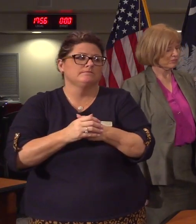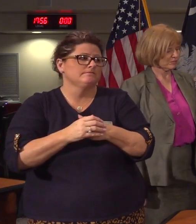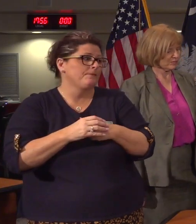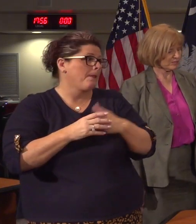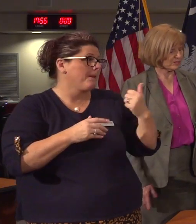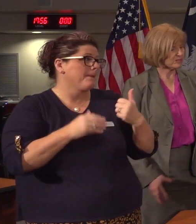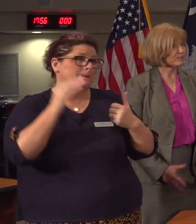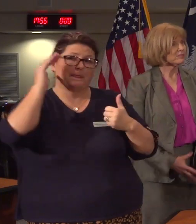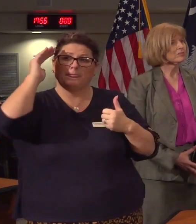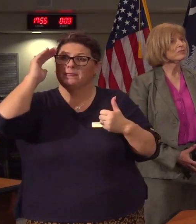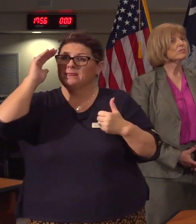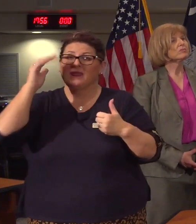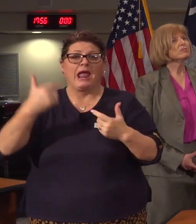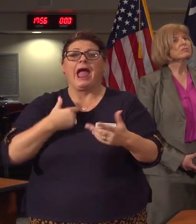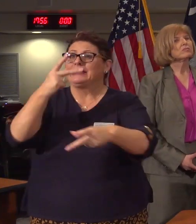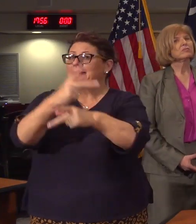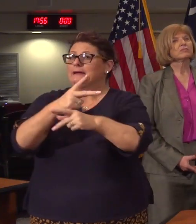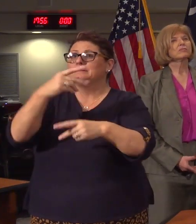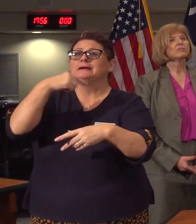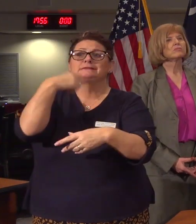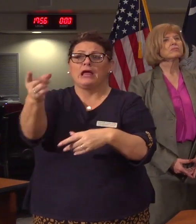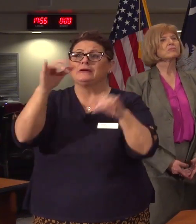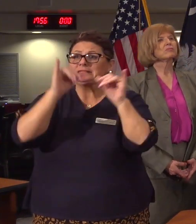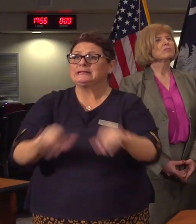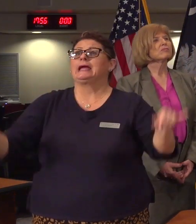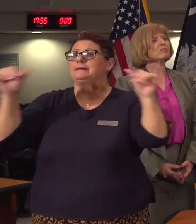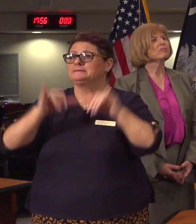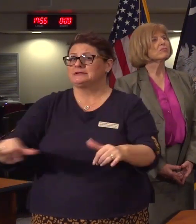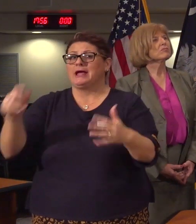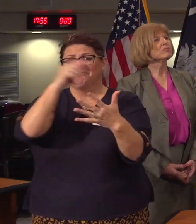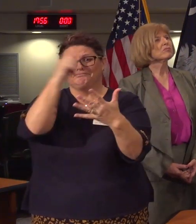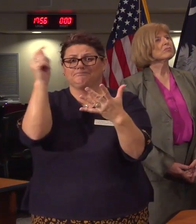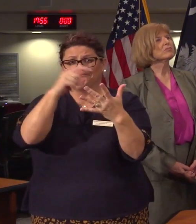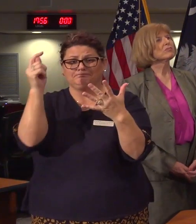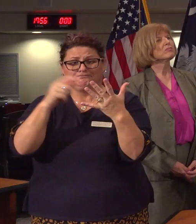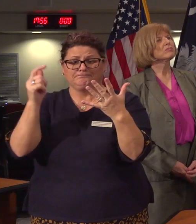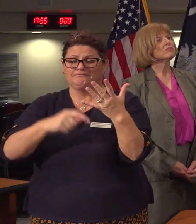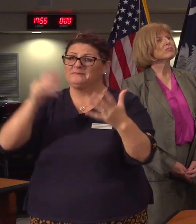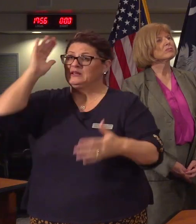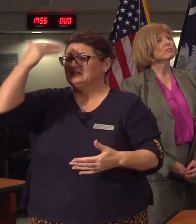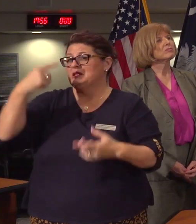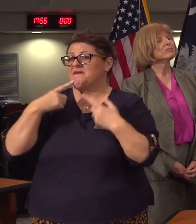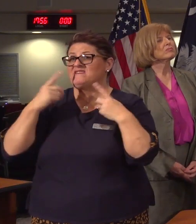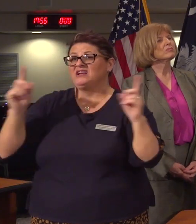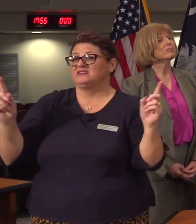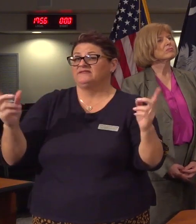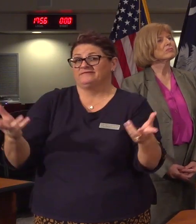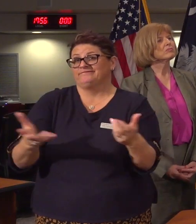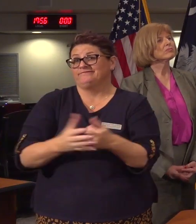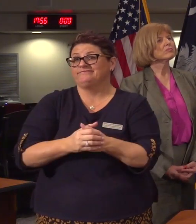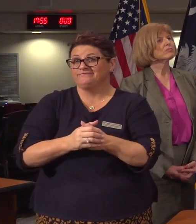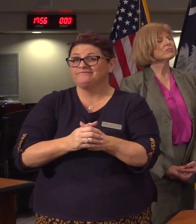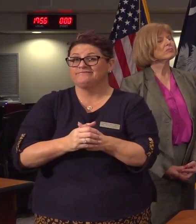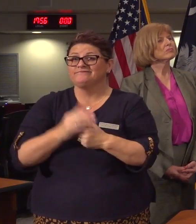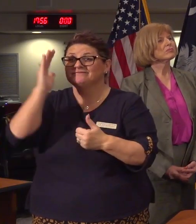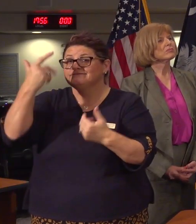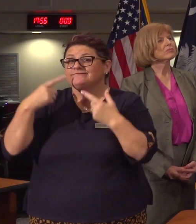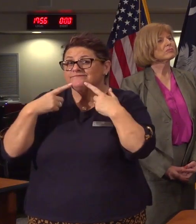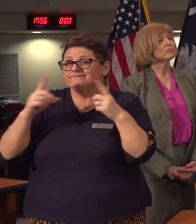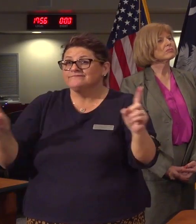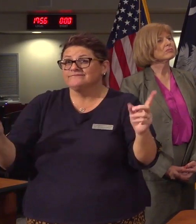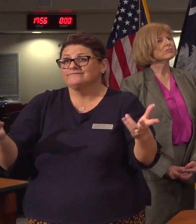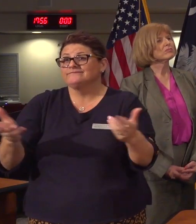that? We keep repeating those because those are the effective measures. And we want people